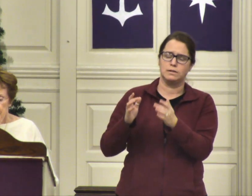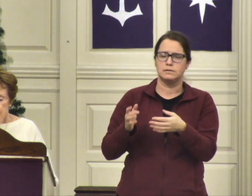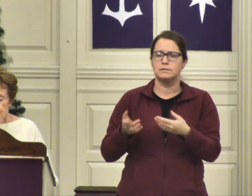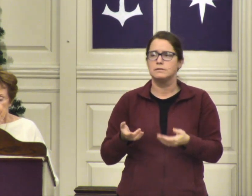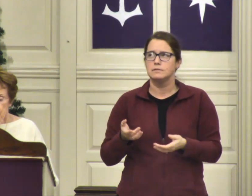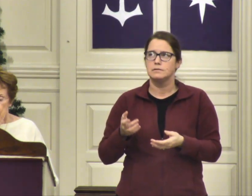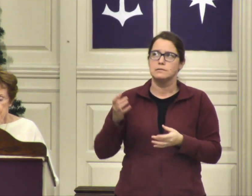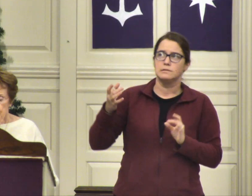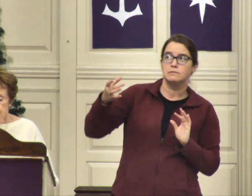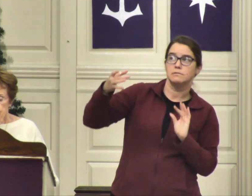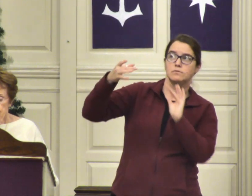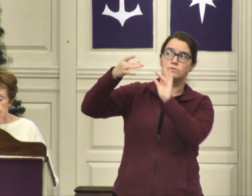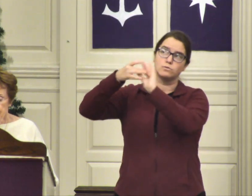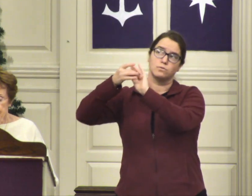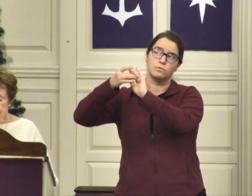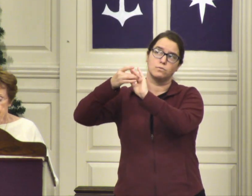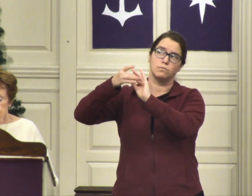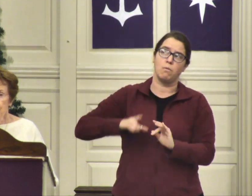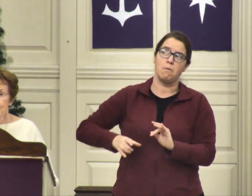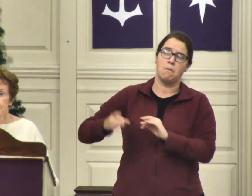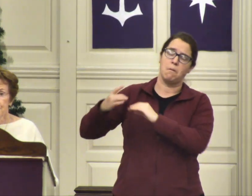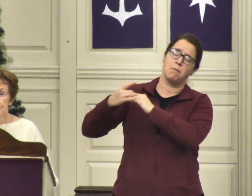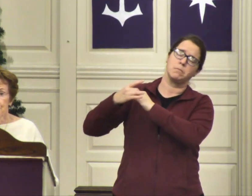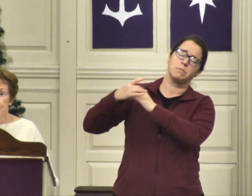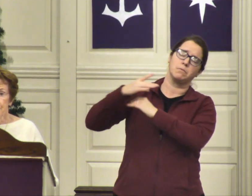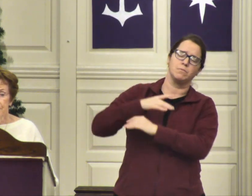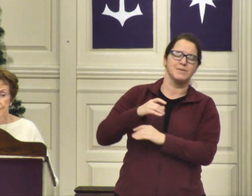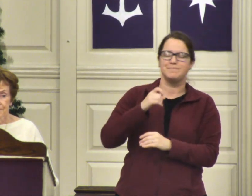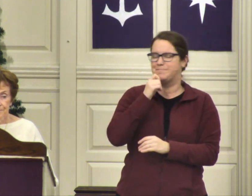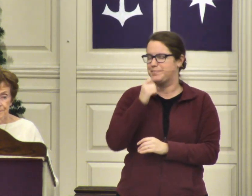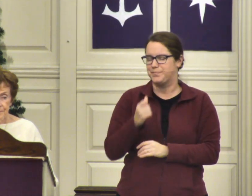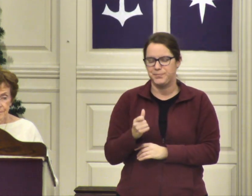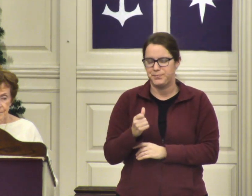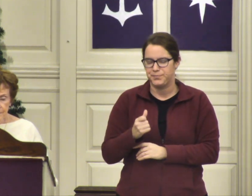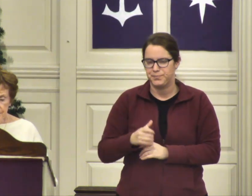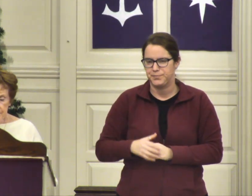the Lord will surely exclude me from his people.